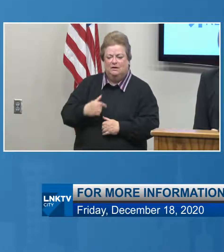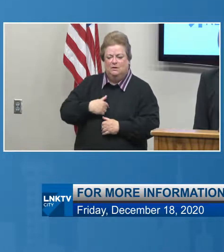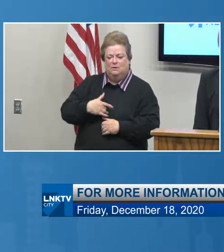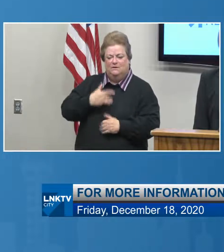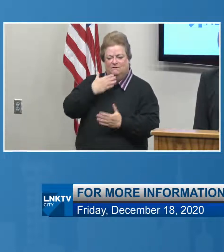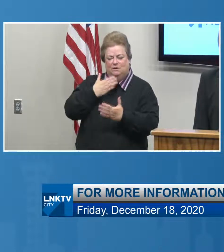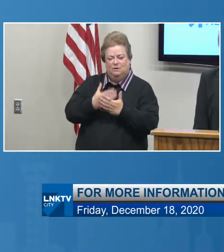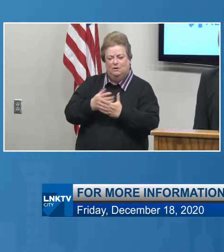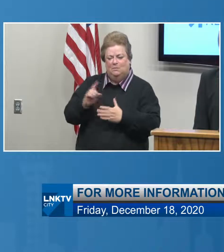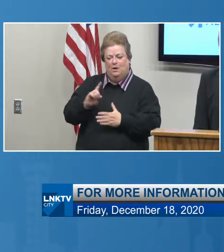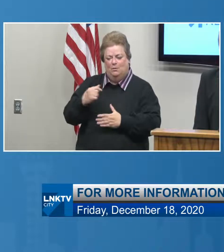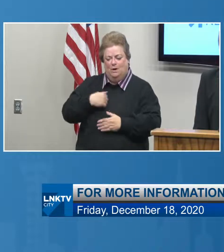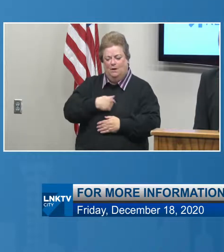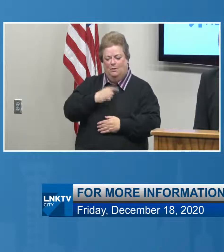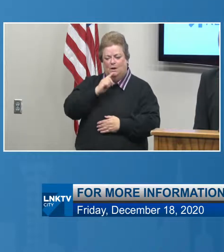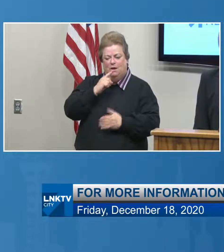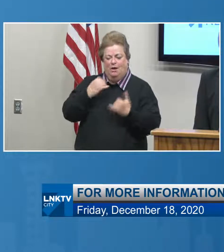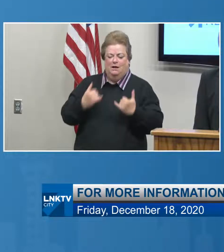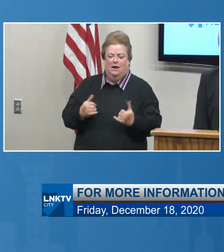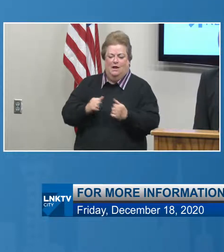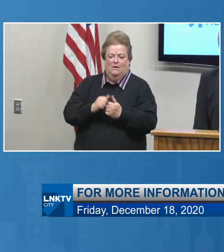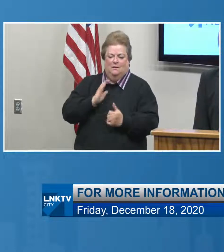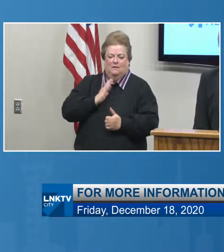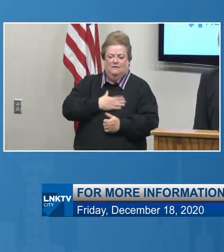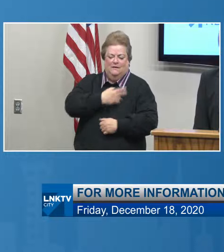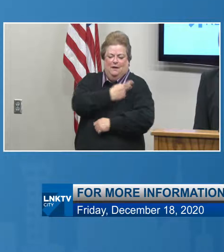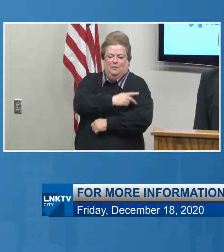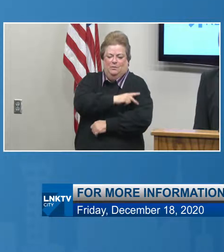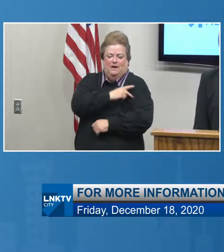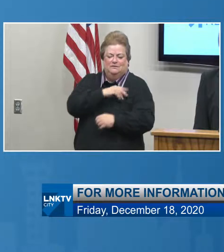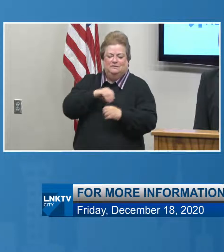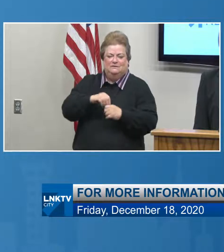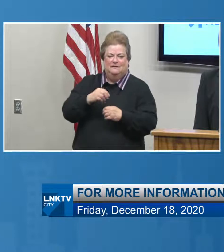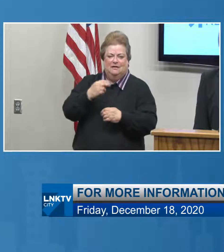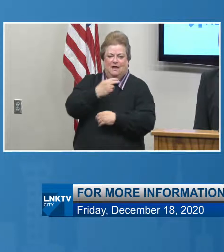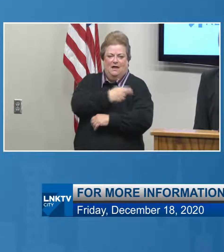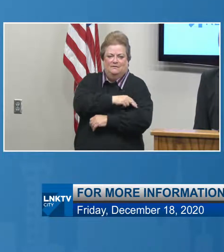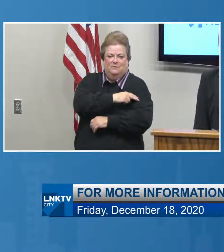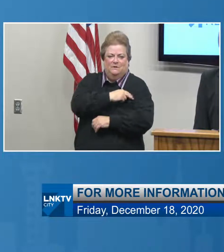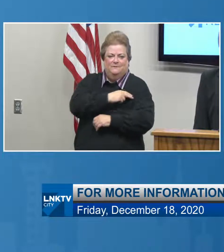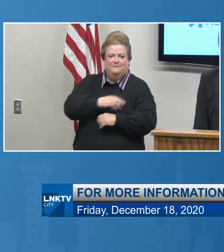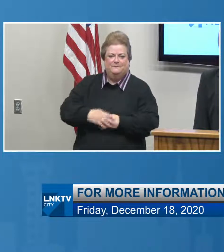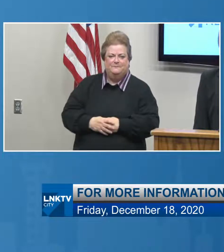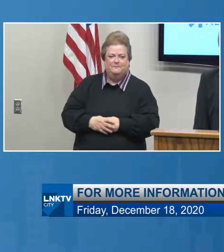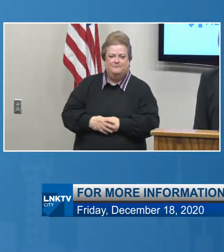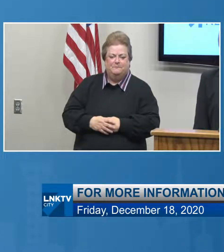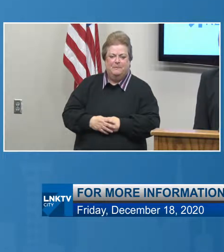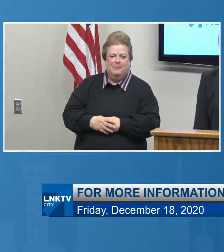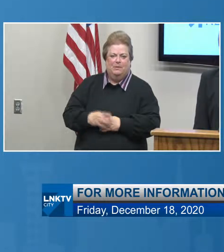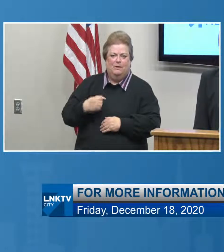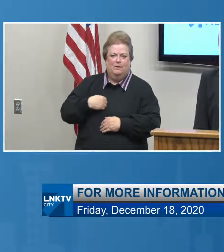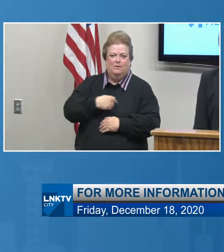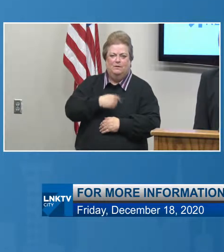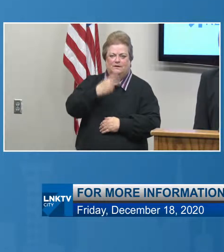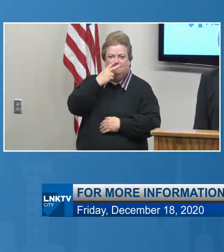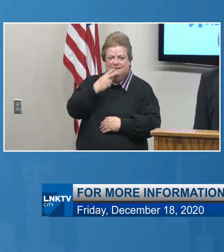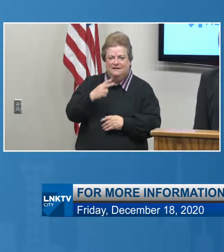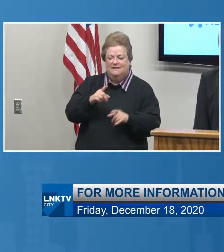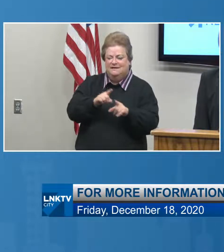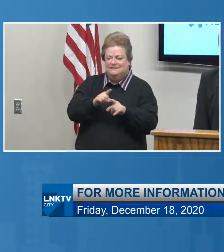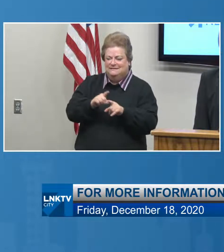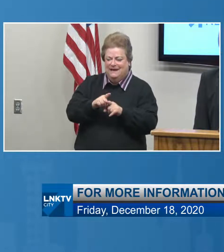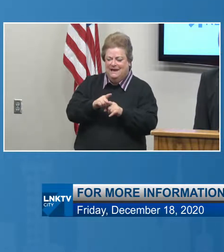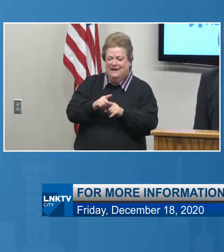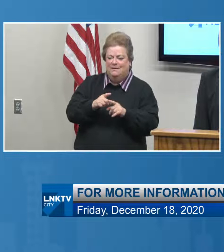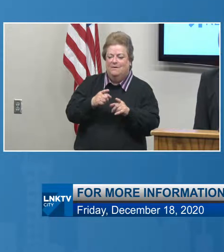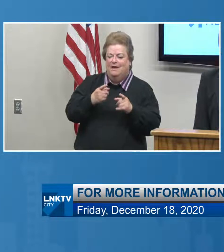as far as the number of COVID patients in the hospital right now. And we see that same trend across the